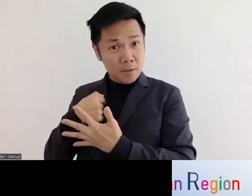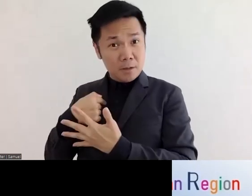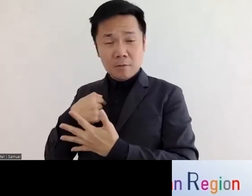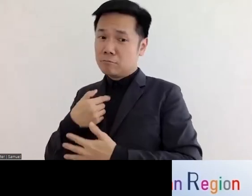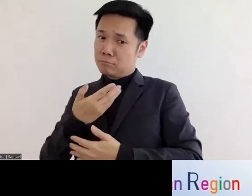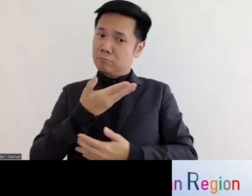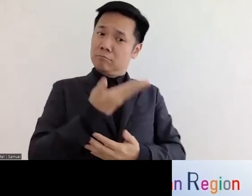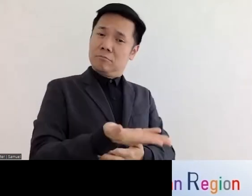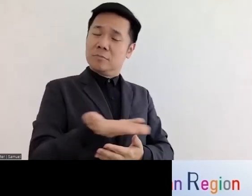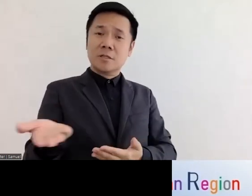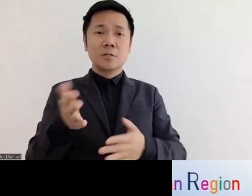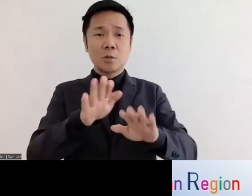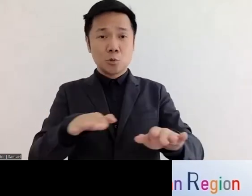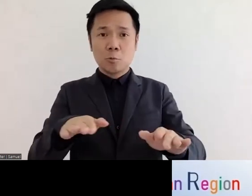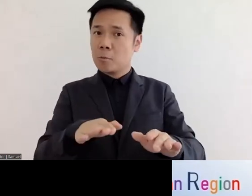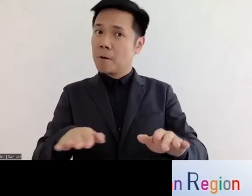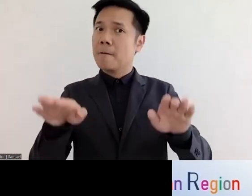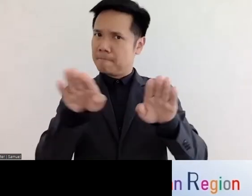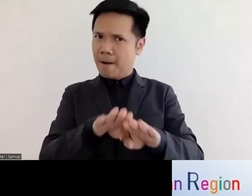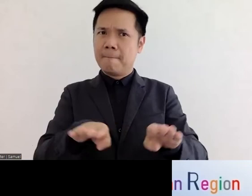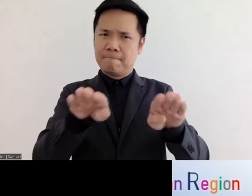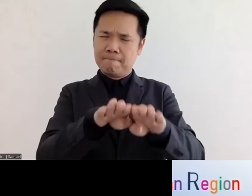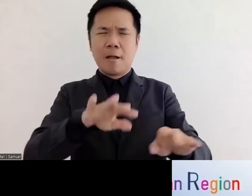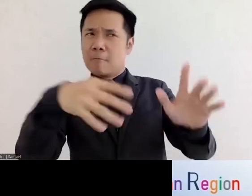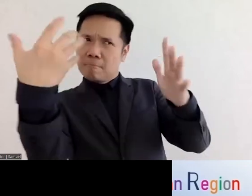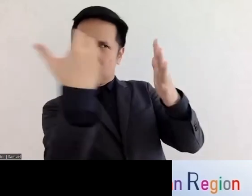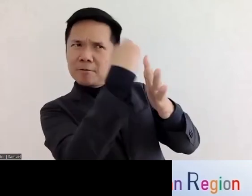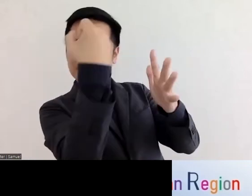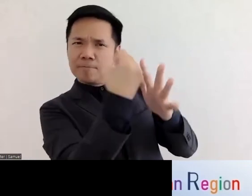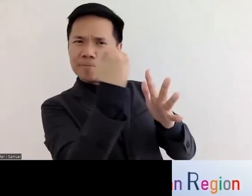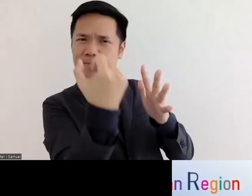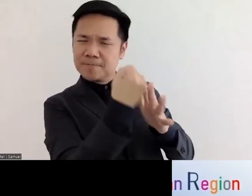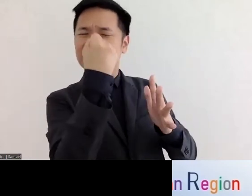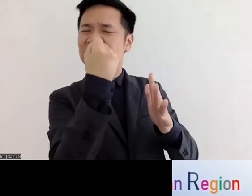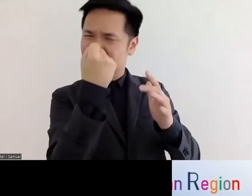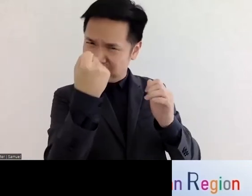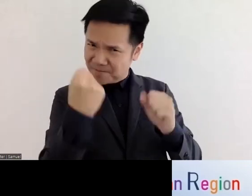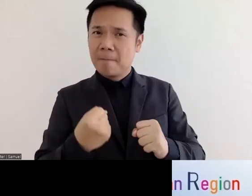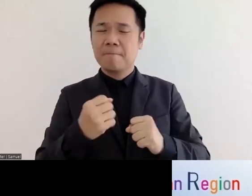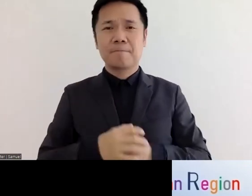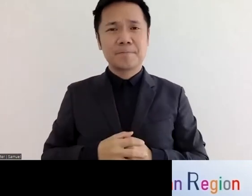other children will also do. Please support